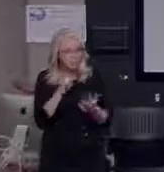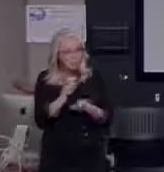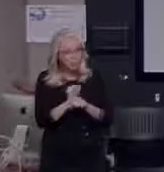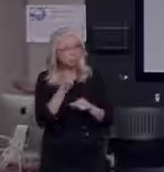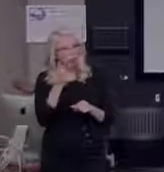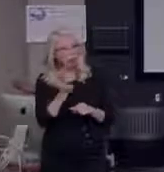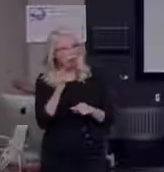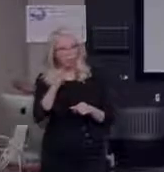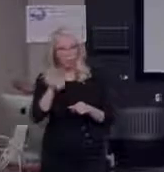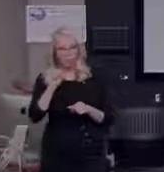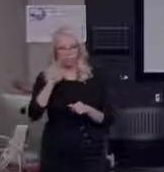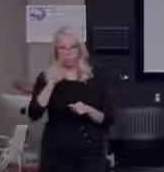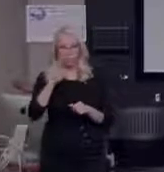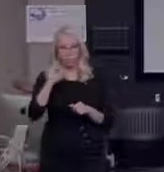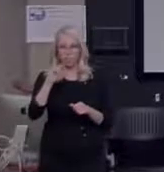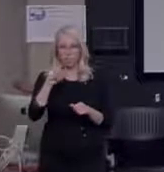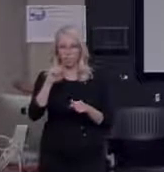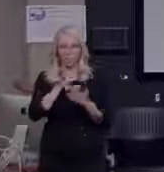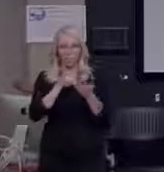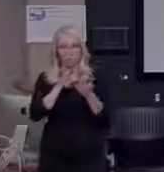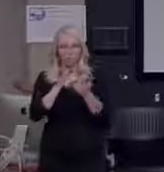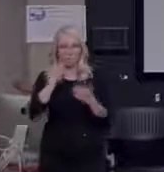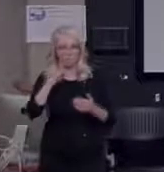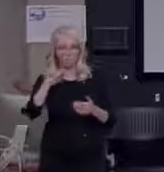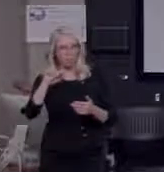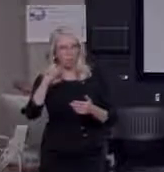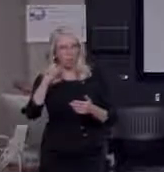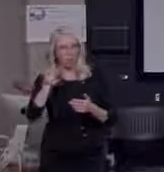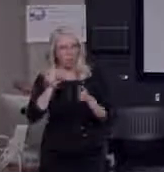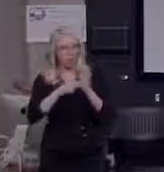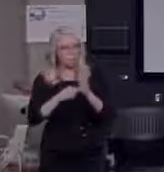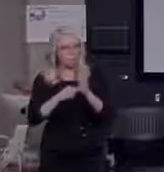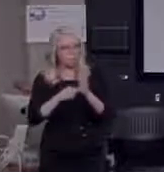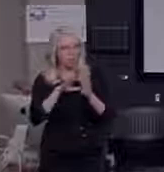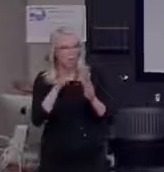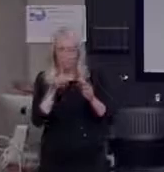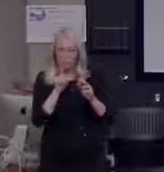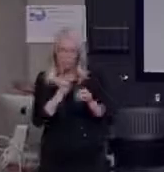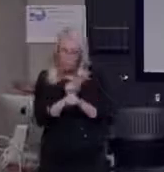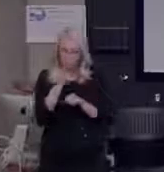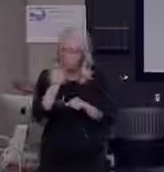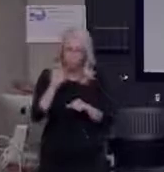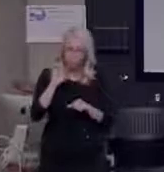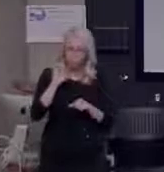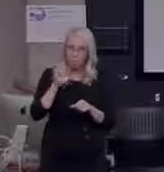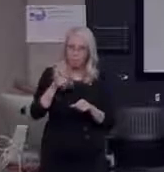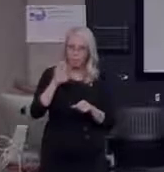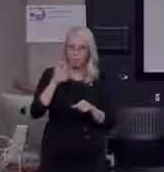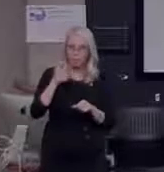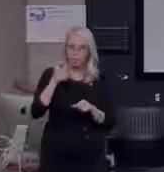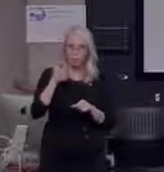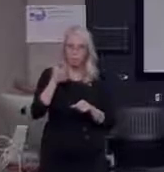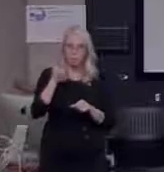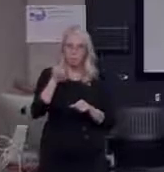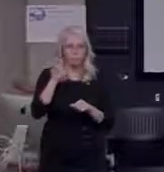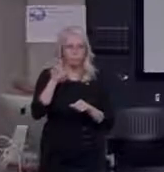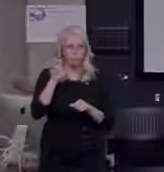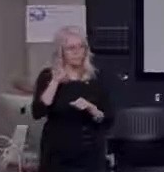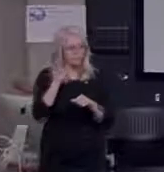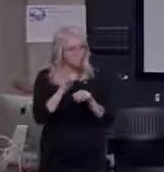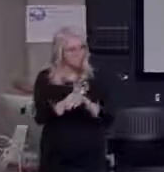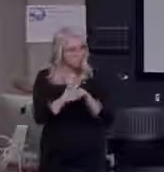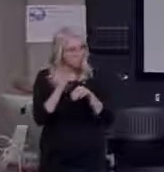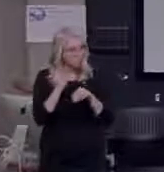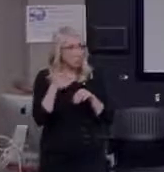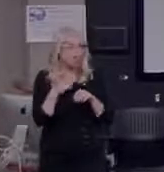the spatial learning at the Lego exhibit and the executive function that was going on in Simon We hope to have that Says. paper